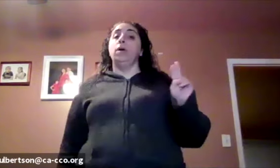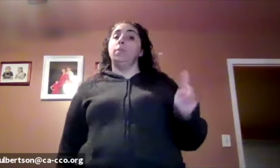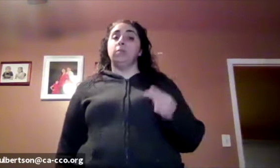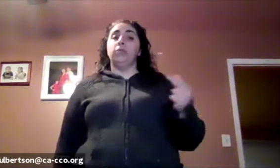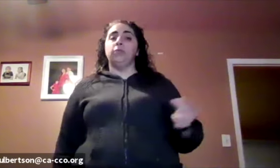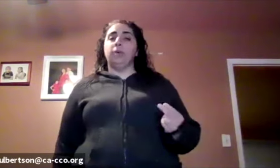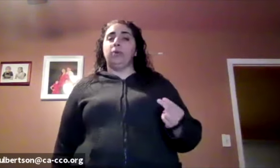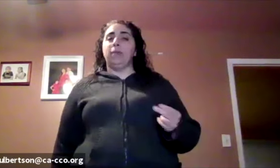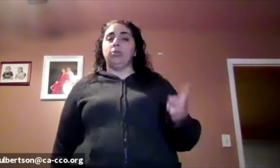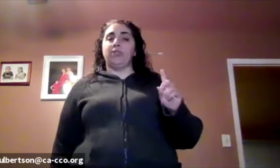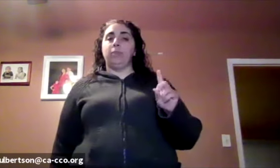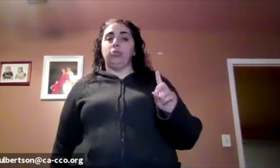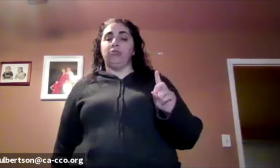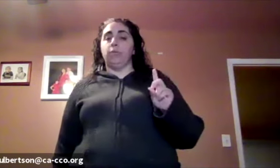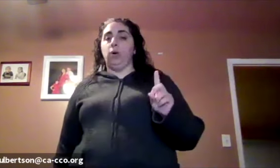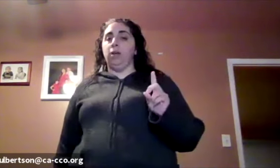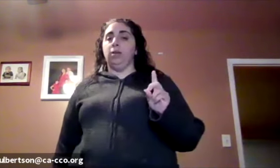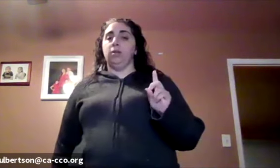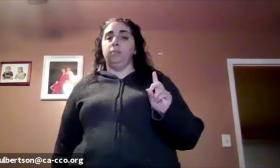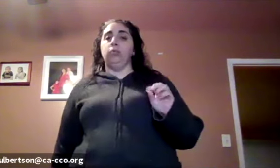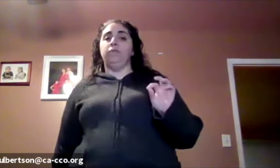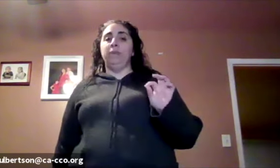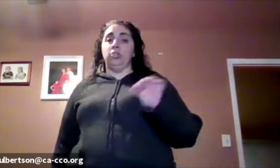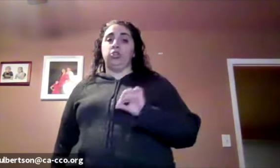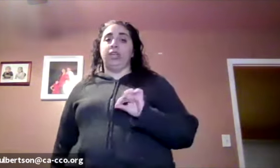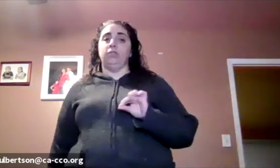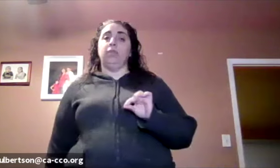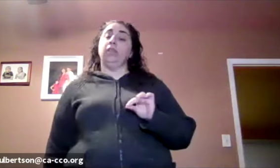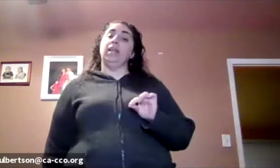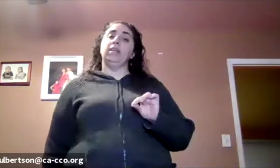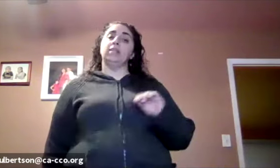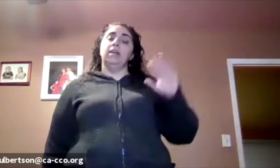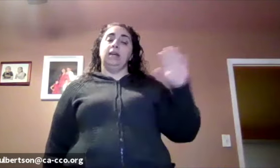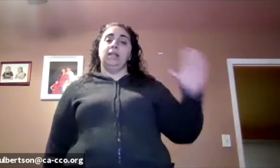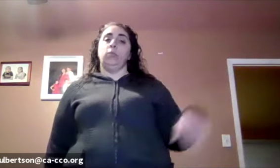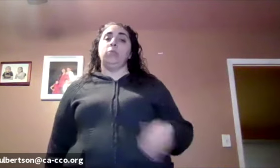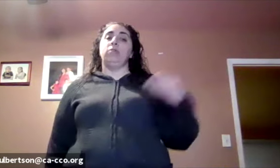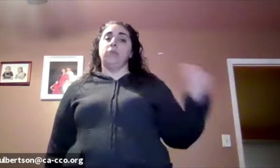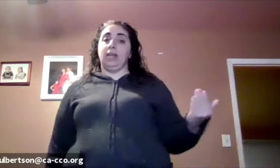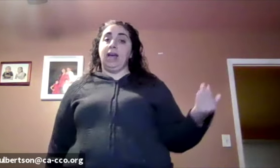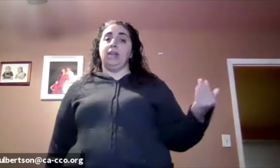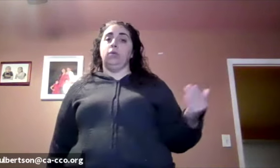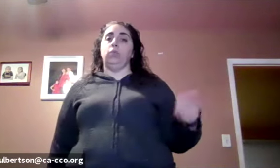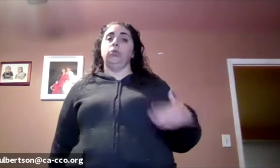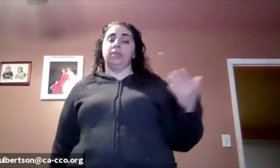but the moves will be pretty much the same. You'll just see one movement change for the ladies. And then when we do it again, we'll do the